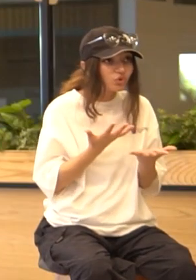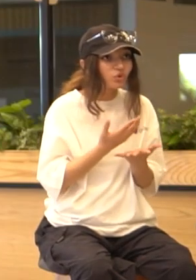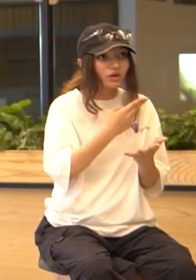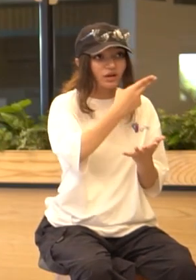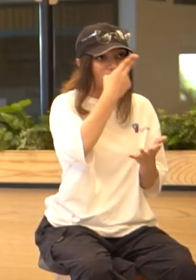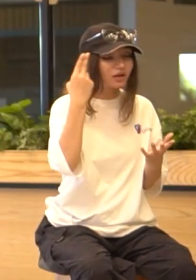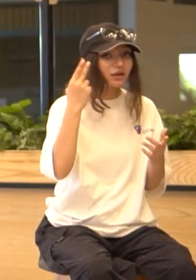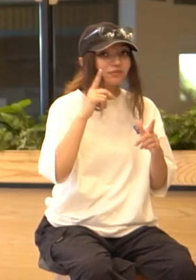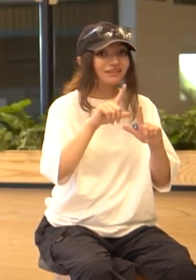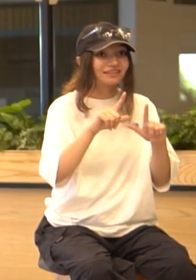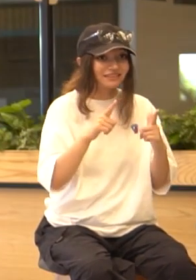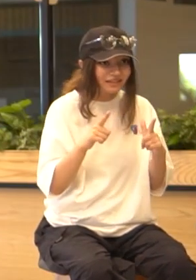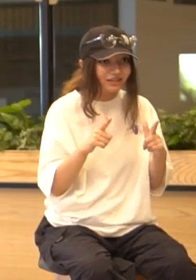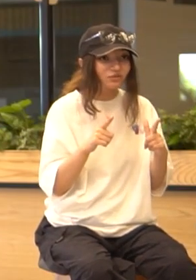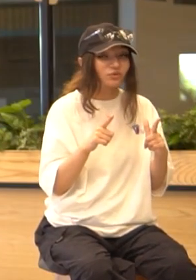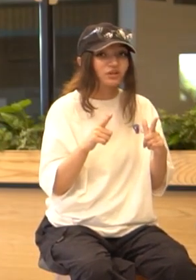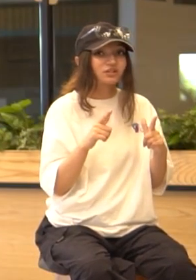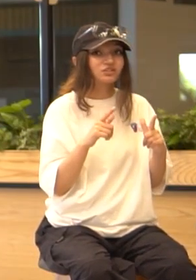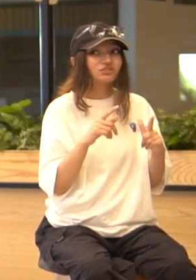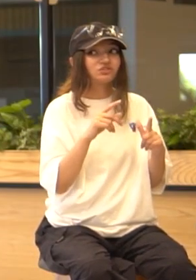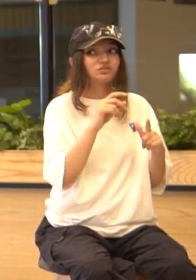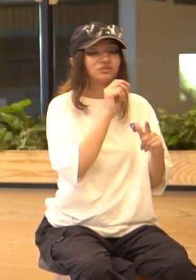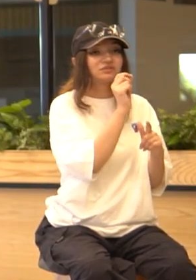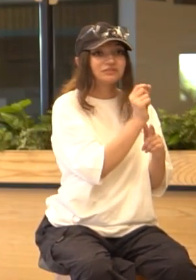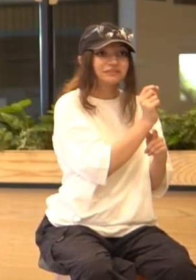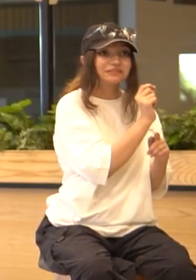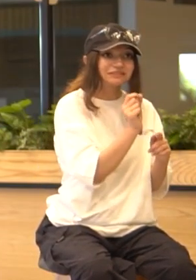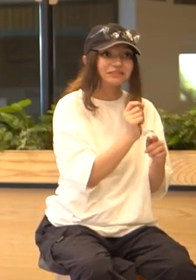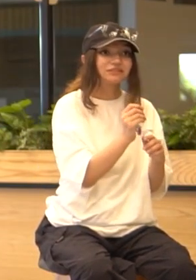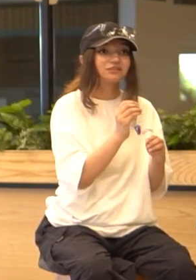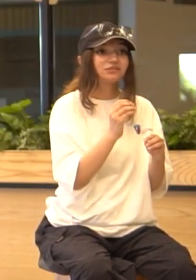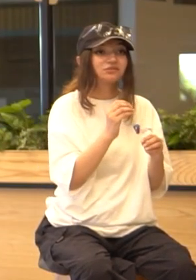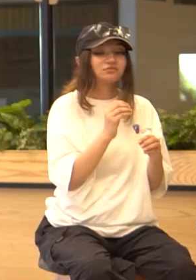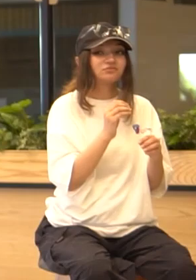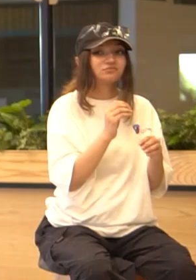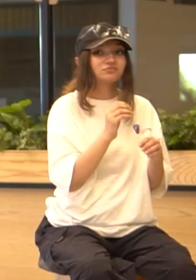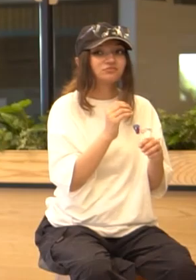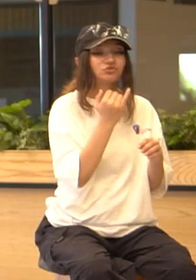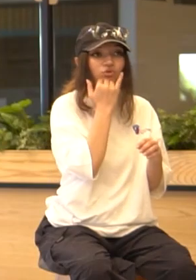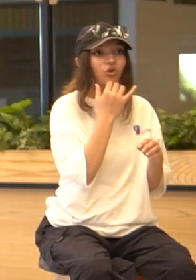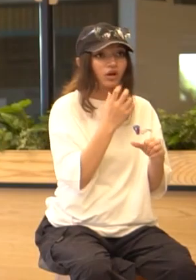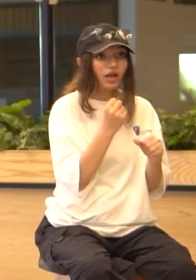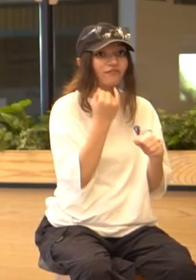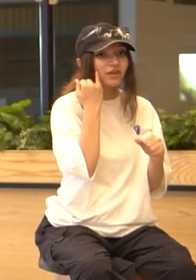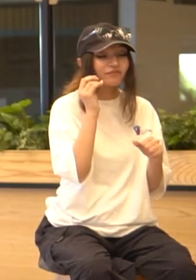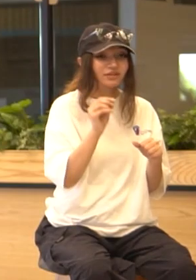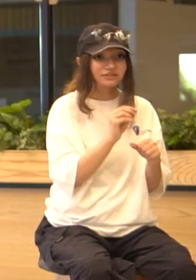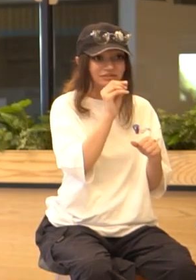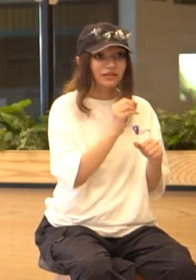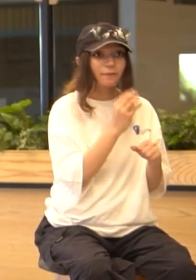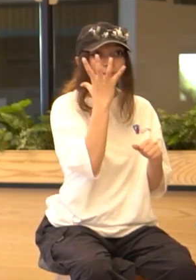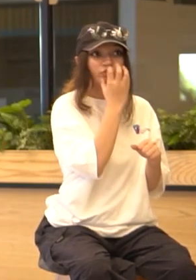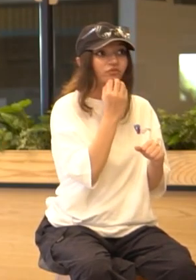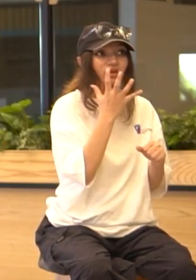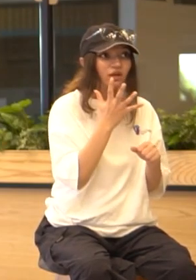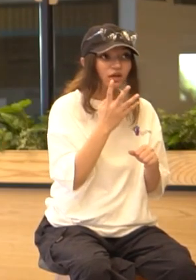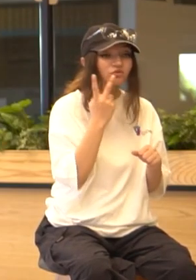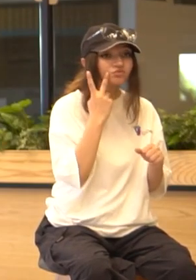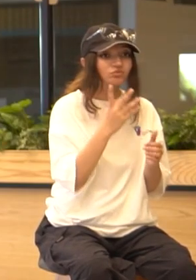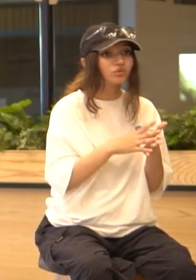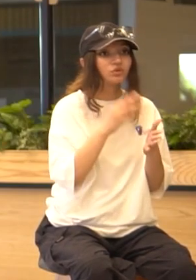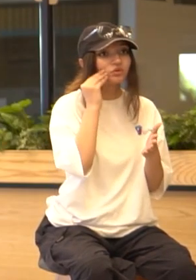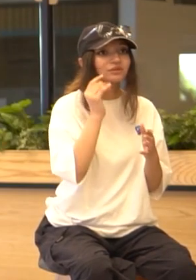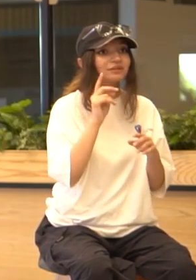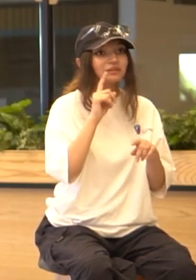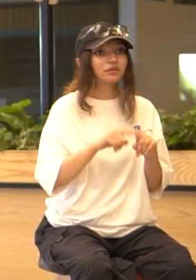is not entirely thought out, it could be misread. Like fe could be misread as dwans, right? Lekin wo cheez aap Arabic mein nahi kar